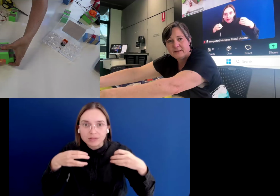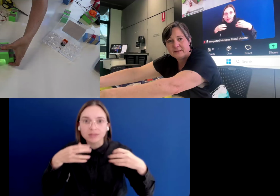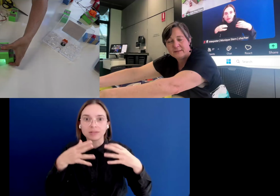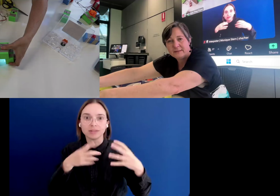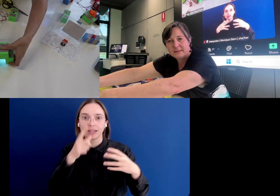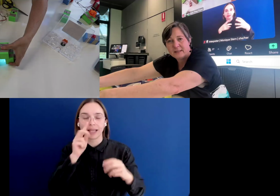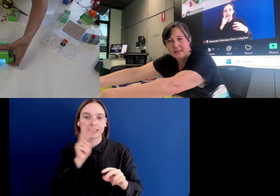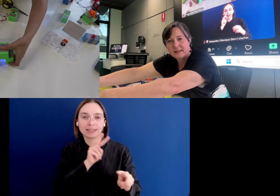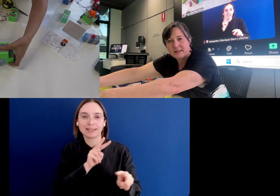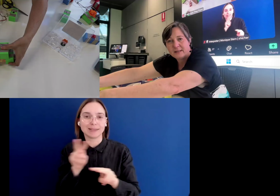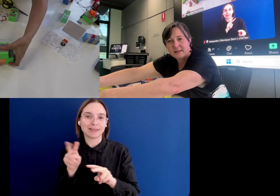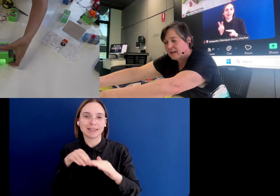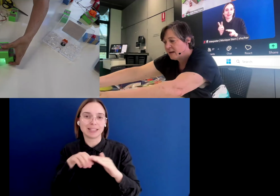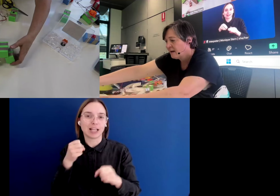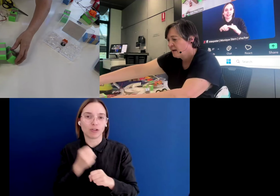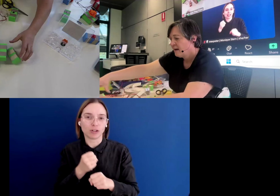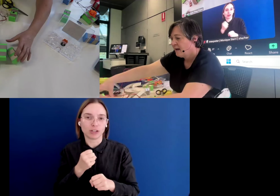Okay.